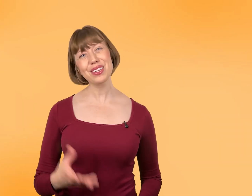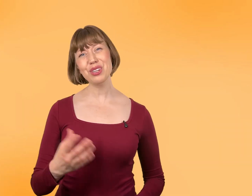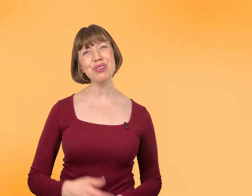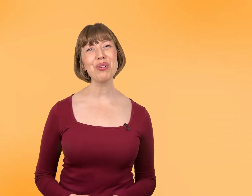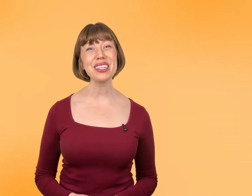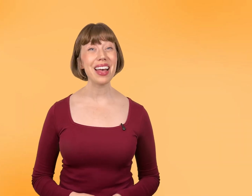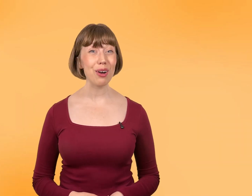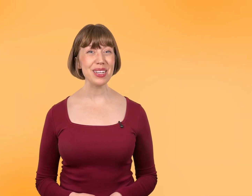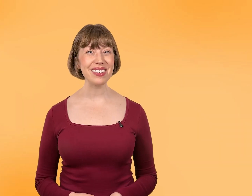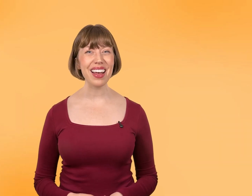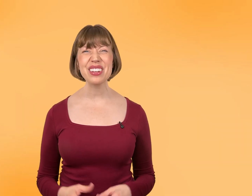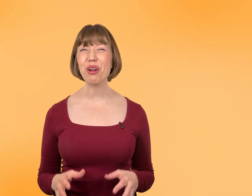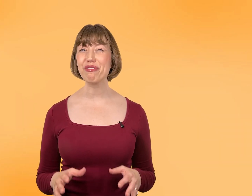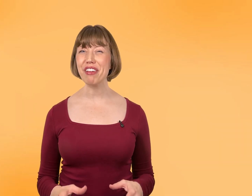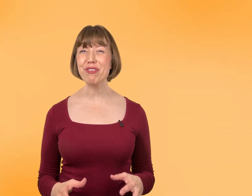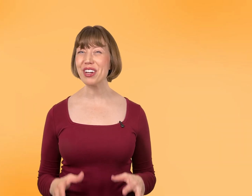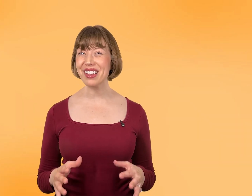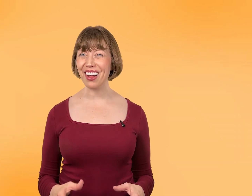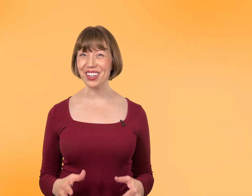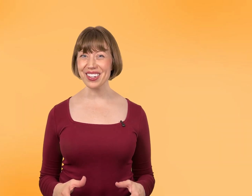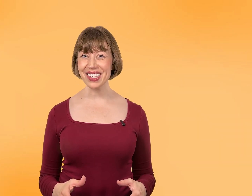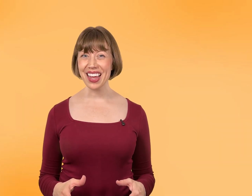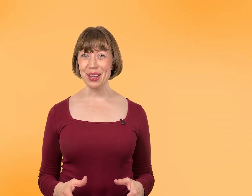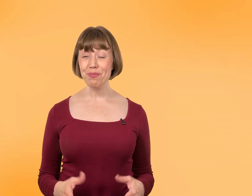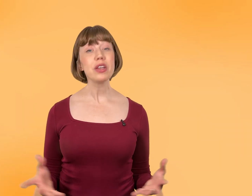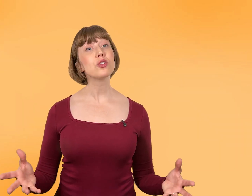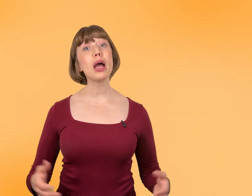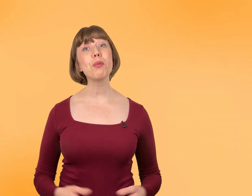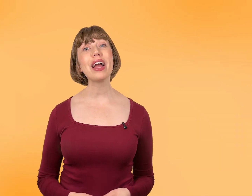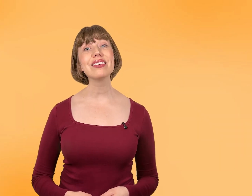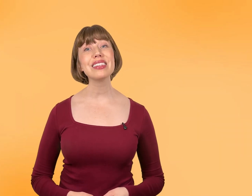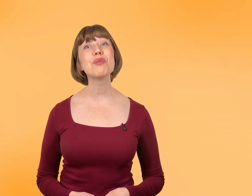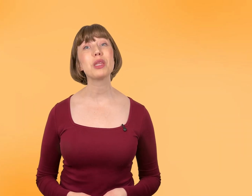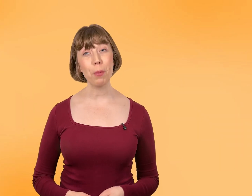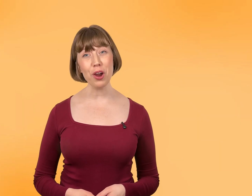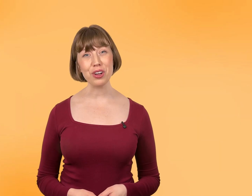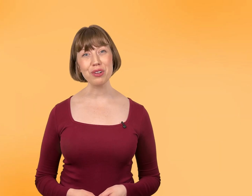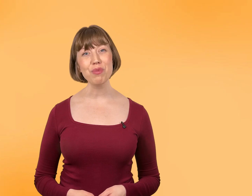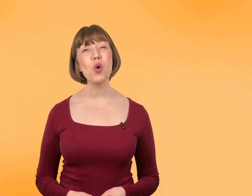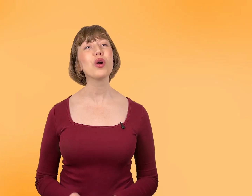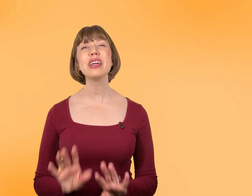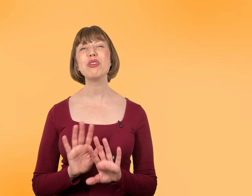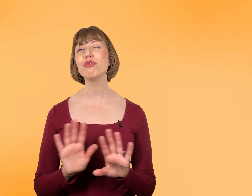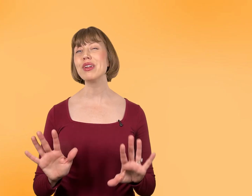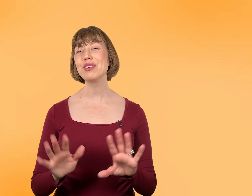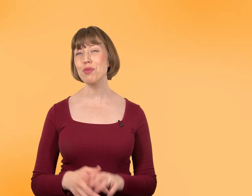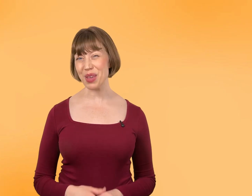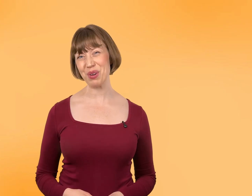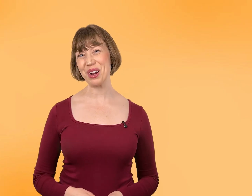Did you notice how we signed our favorite colors? Try practicing with a partner or in front of a